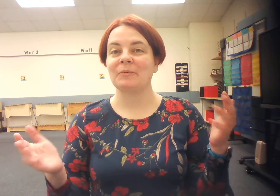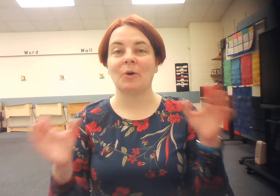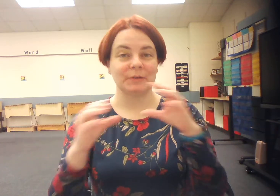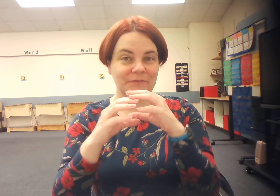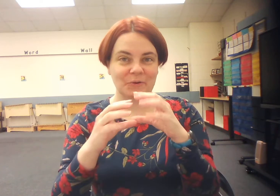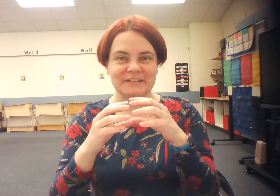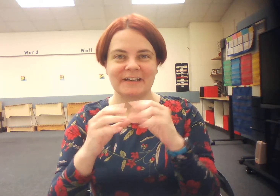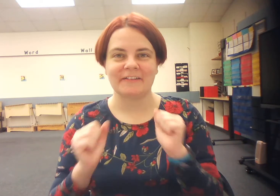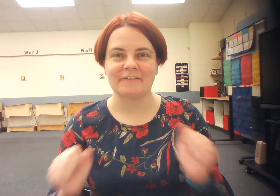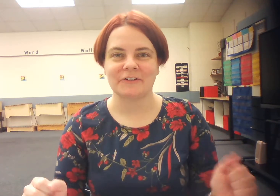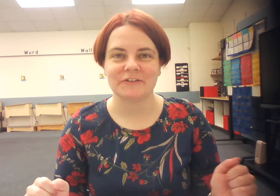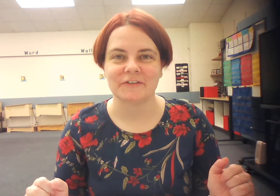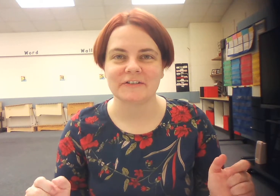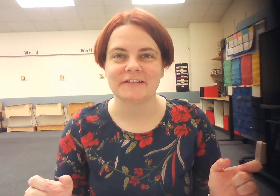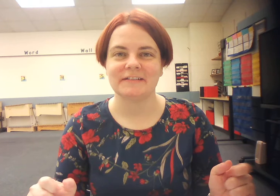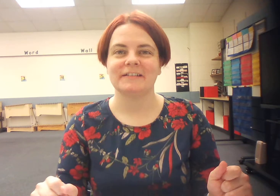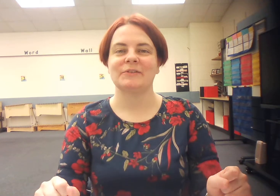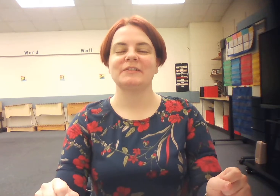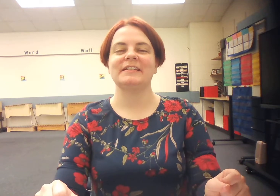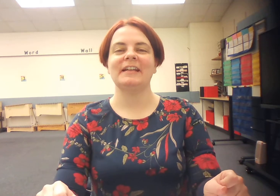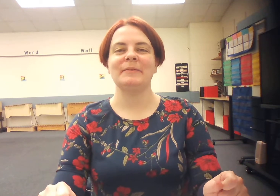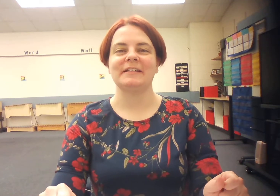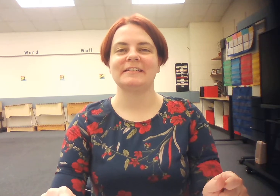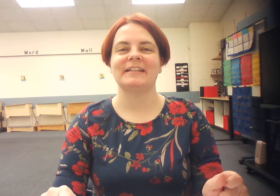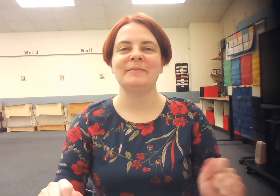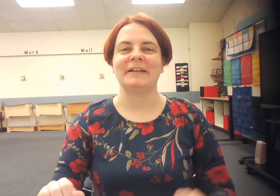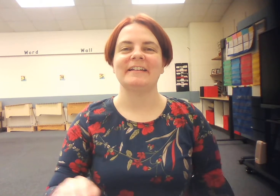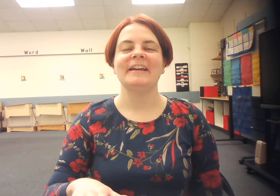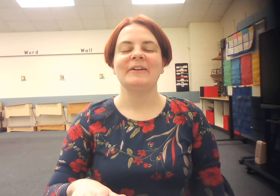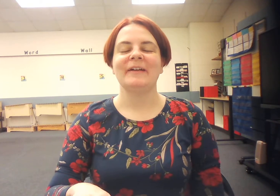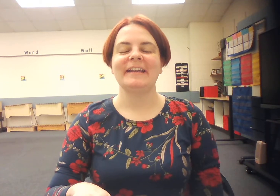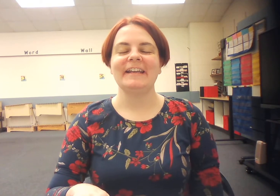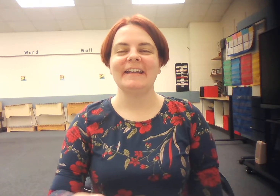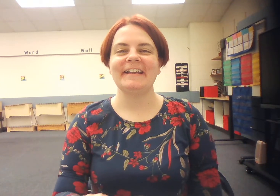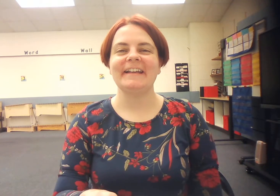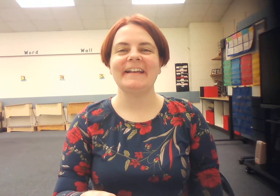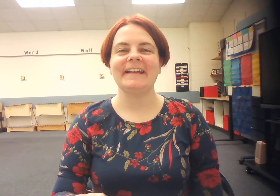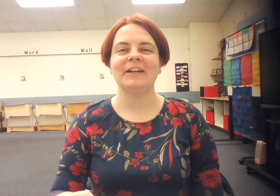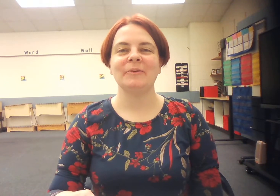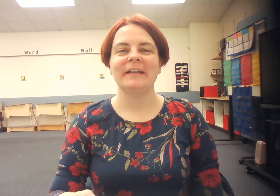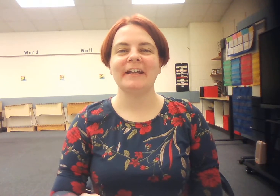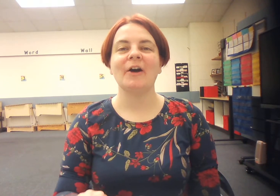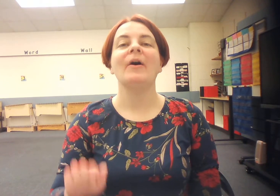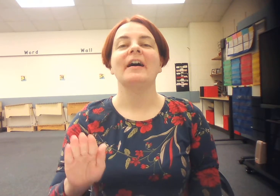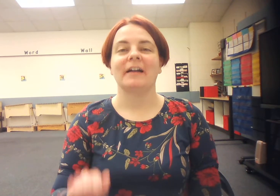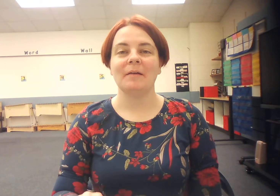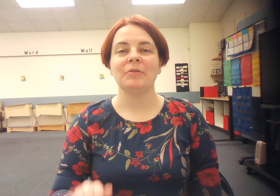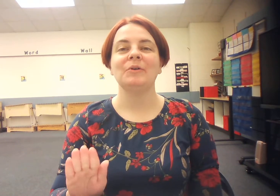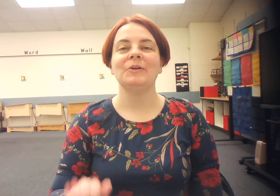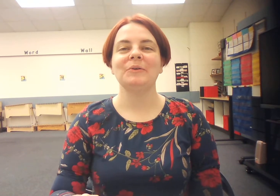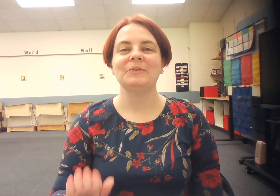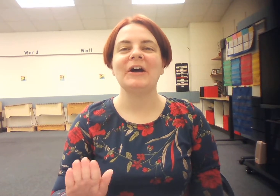we're only focusing on that first verse so steady beat steady beat ready here we go come through no